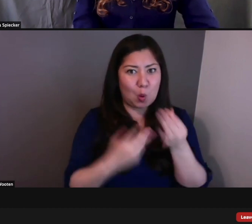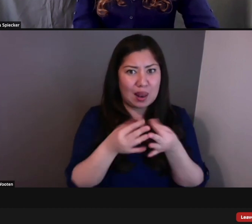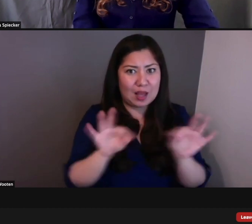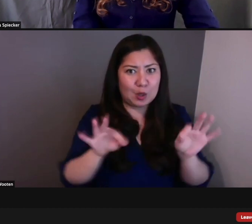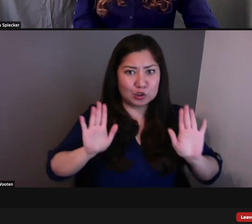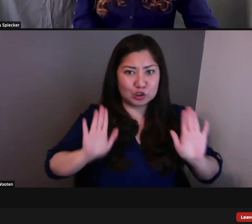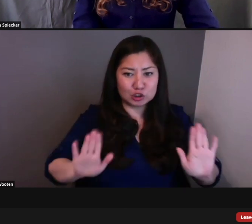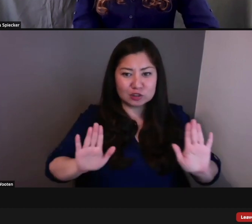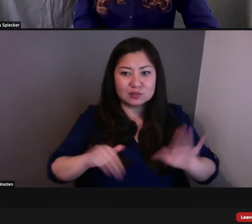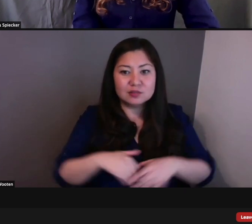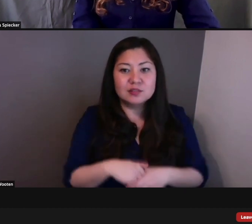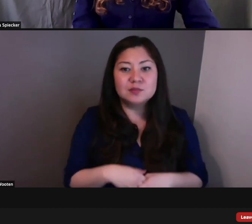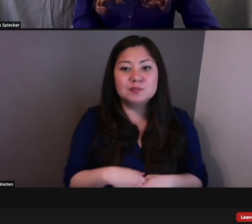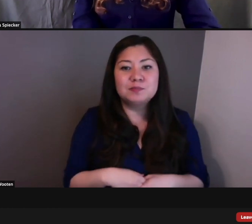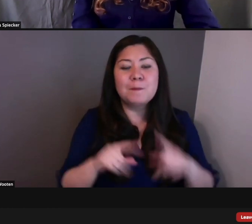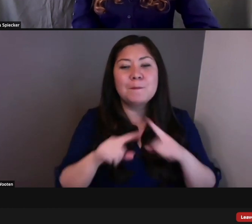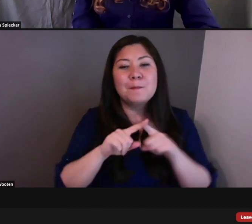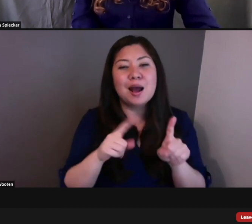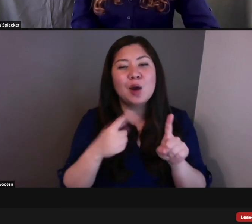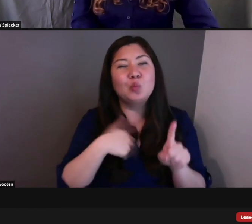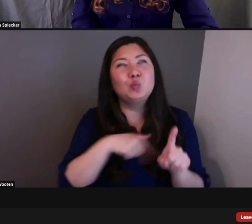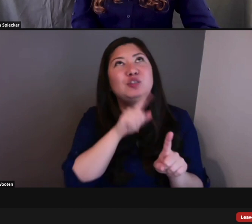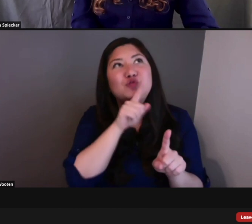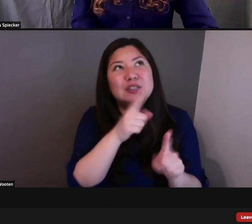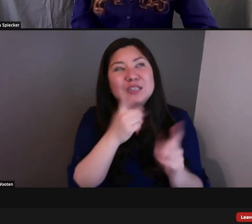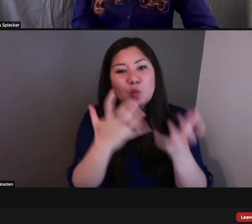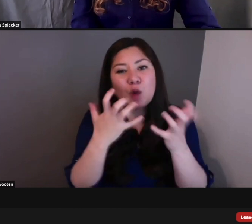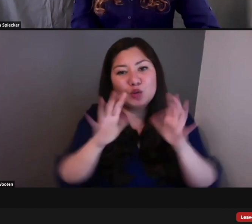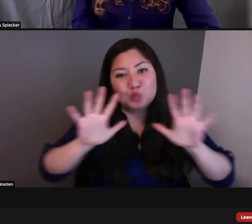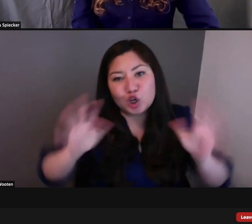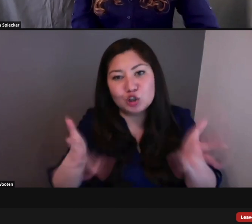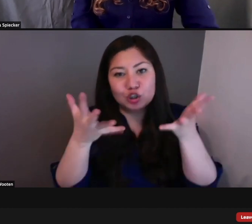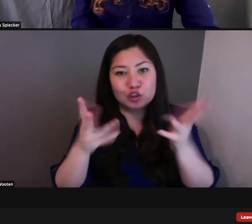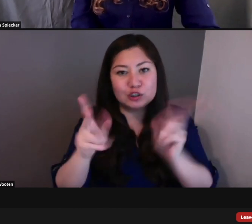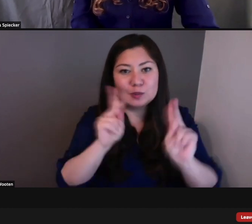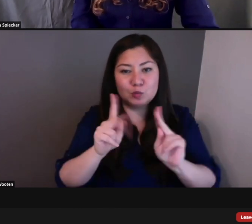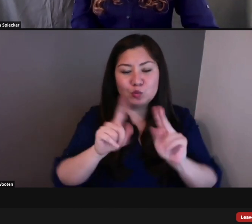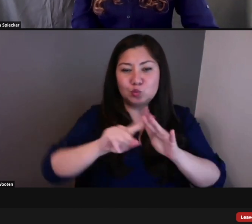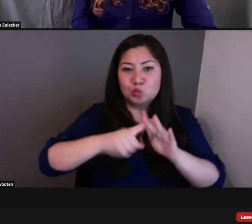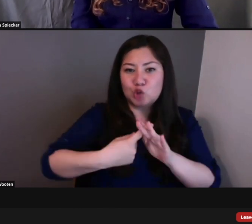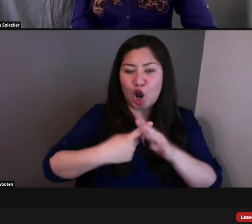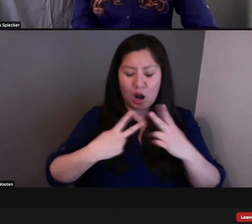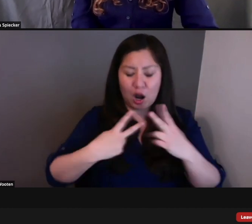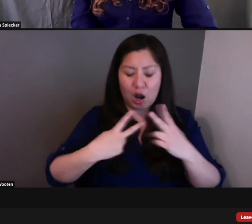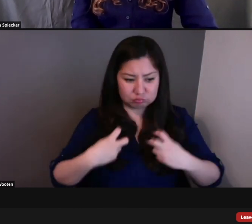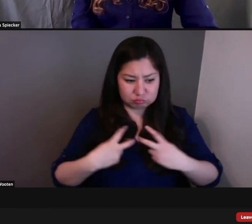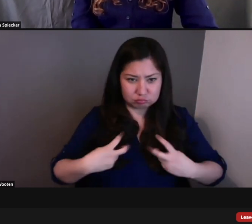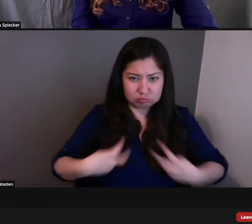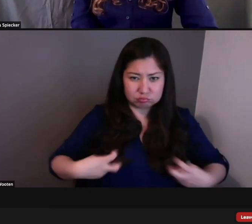creating signs and being able to communicate with each other, figuring out how to visually communicate?